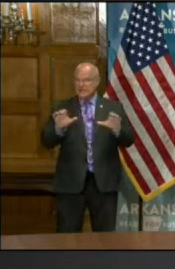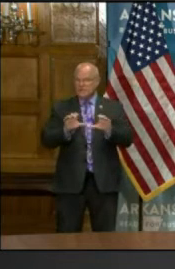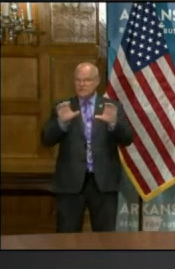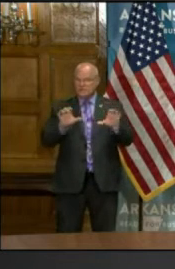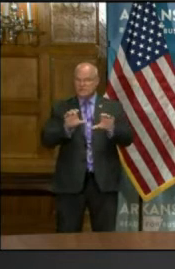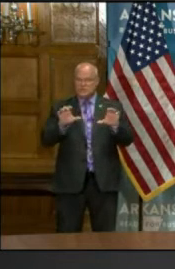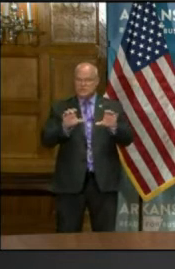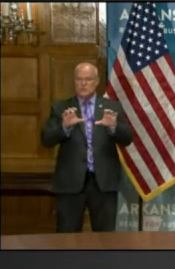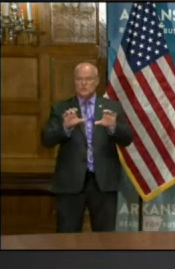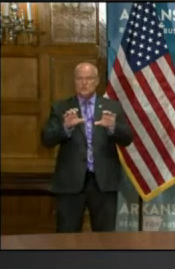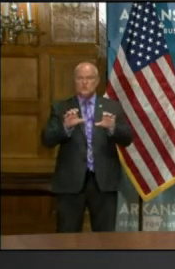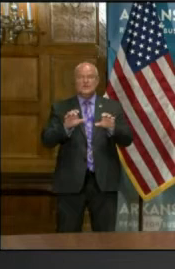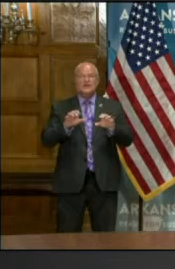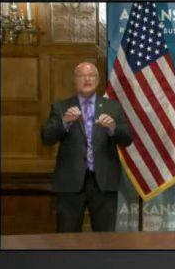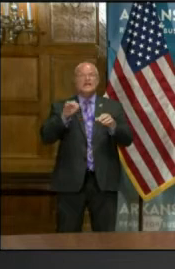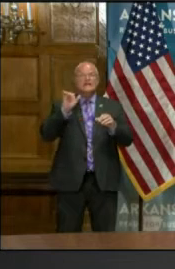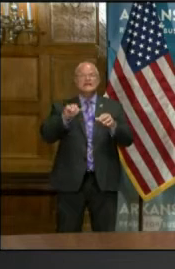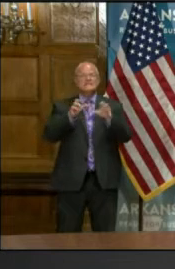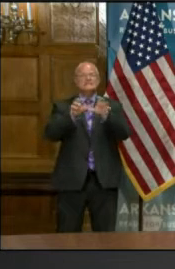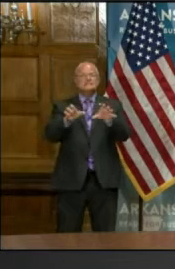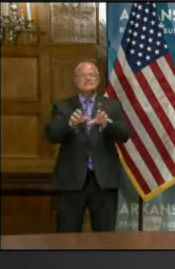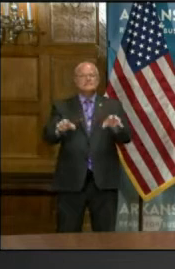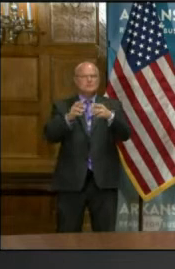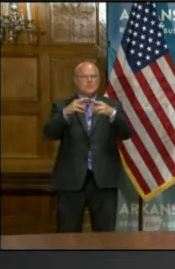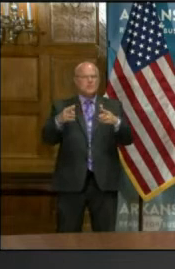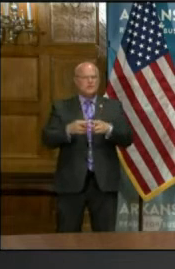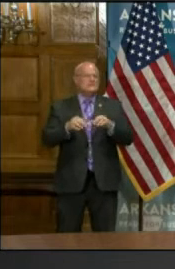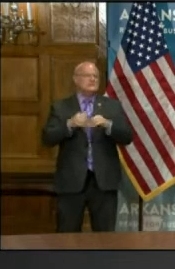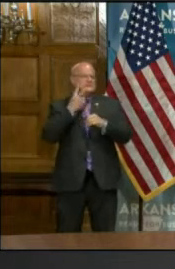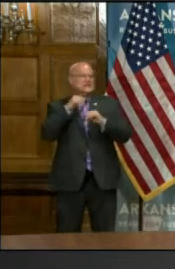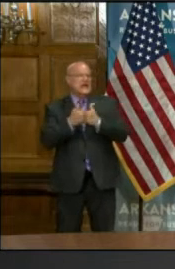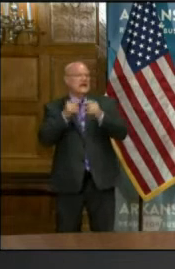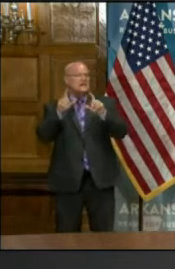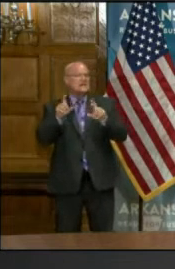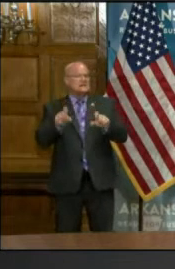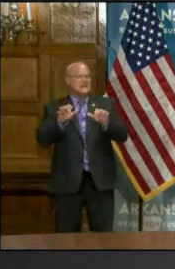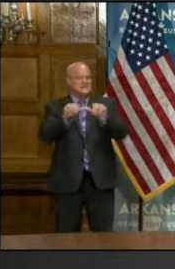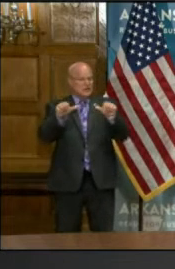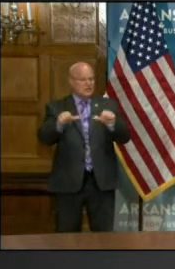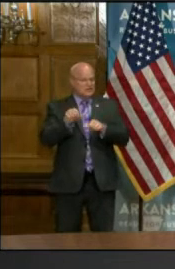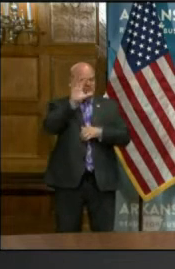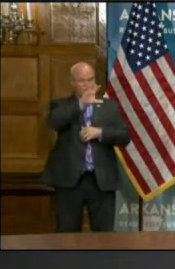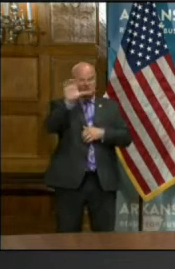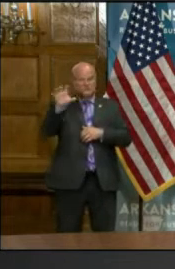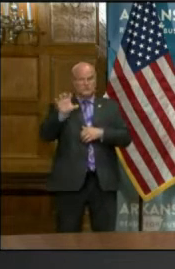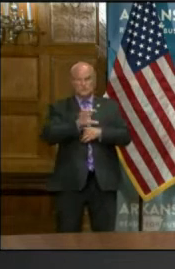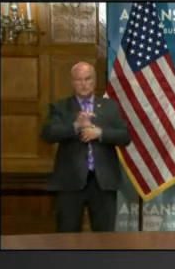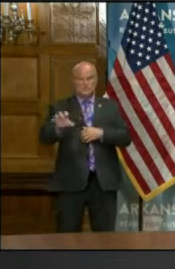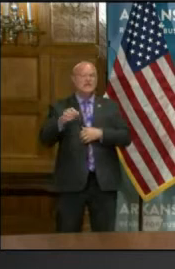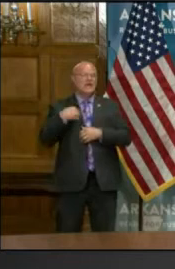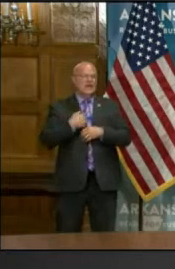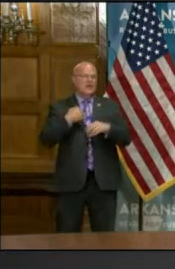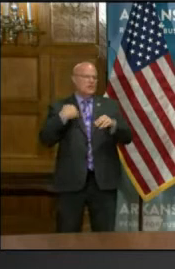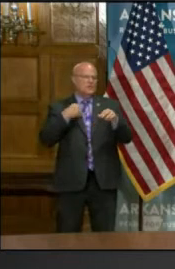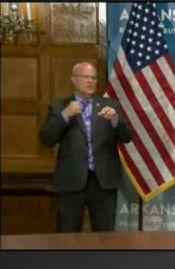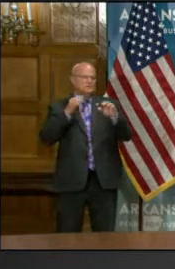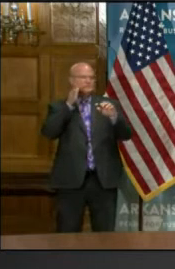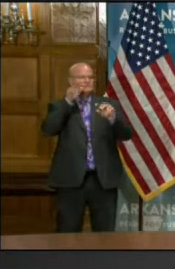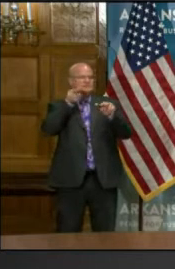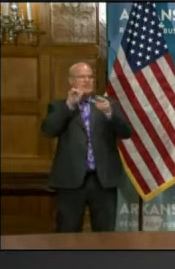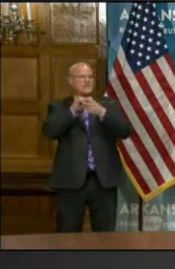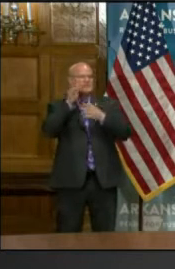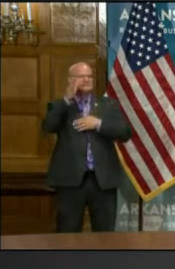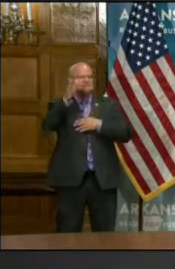we do, break that down by region, and see how our testing is by region. So we're going to take a look at that in the coming